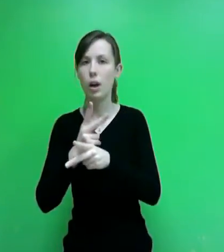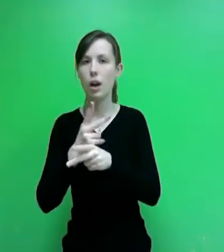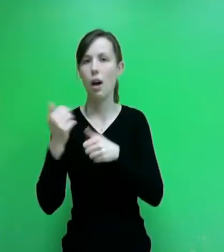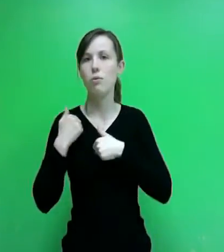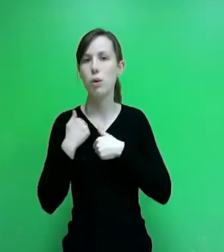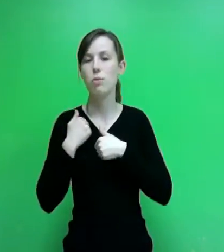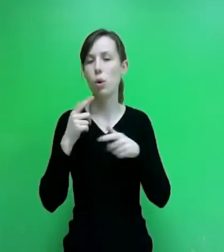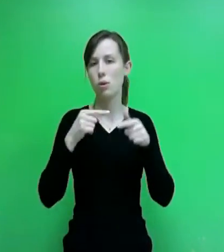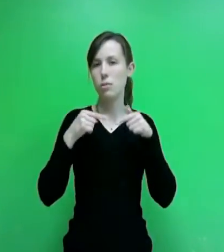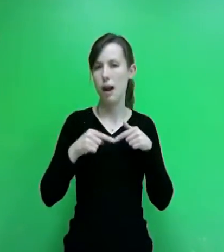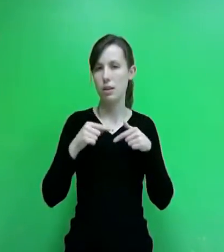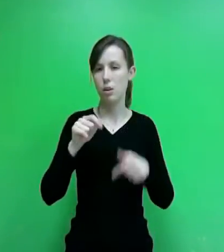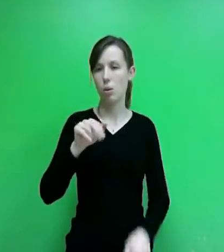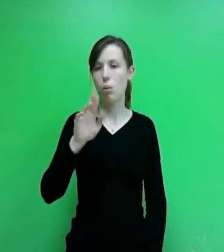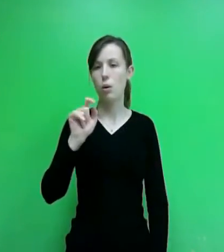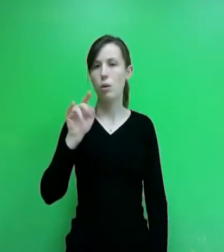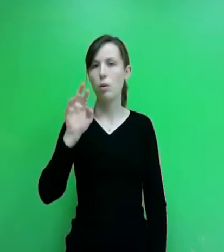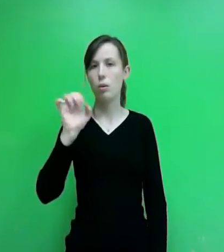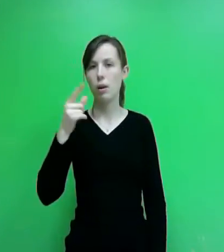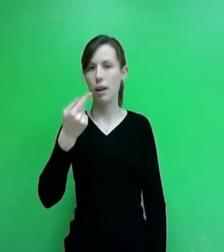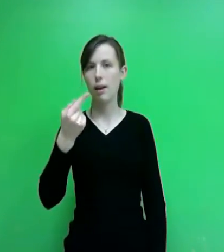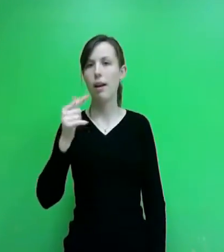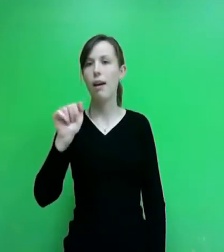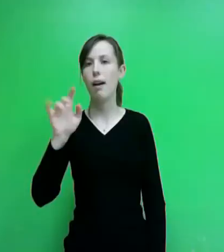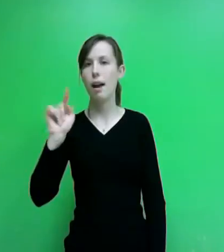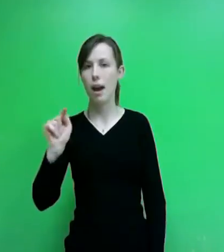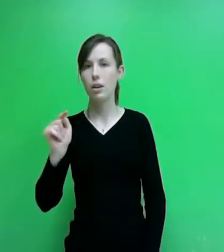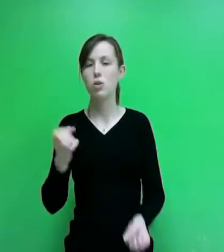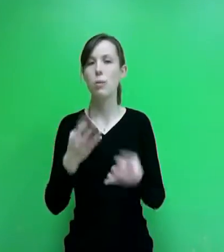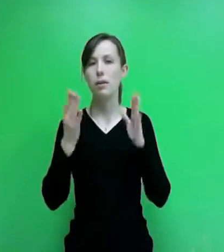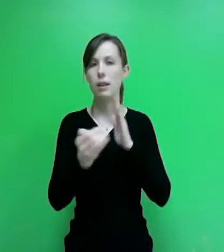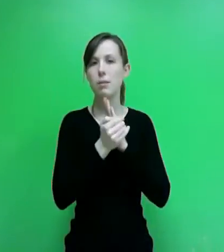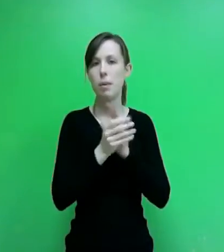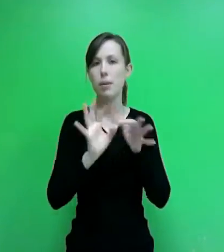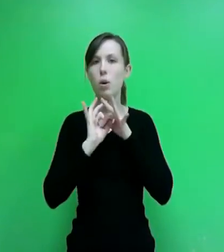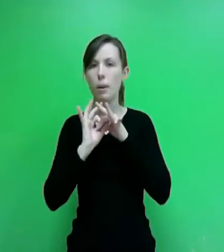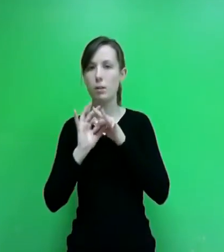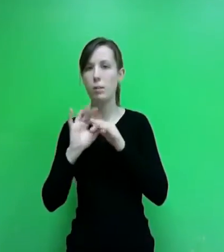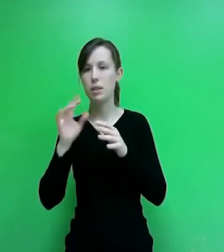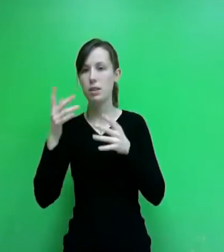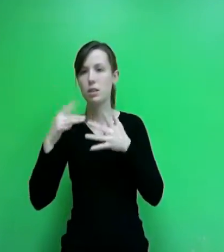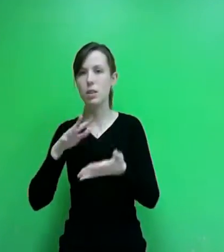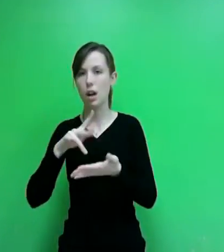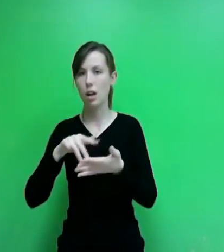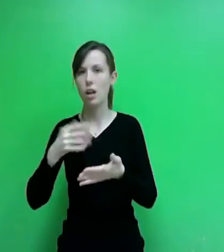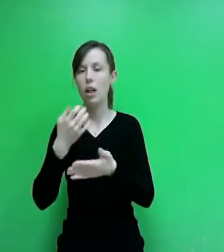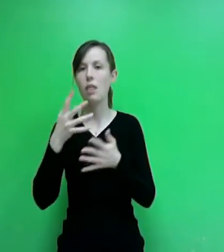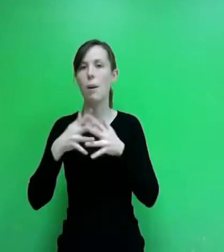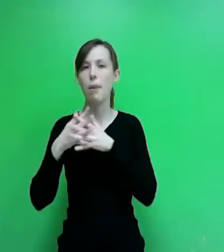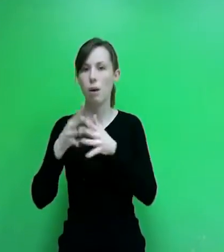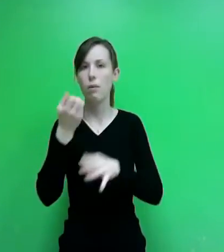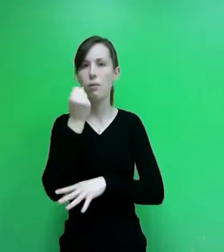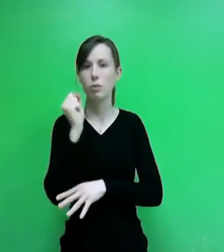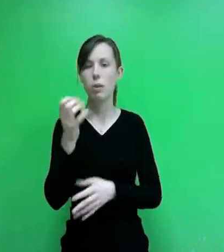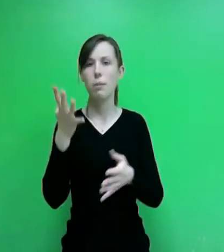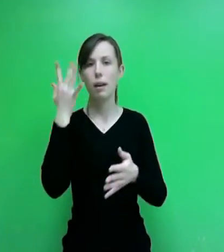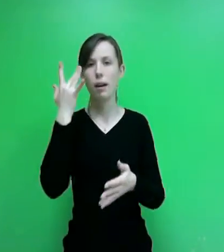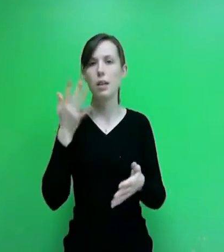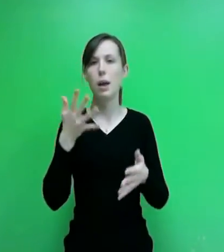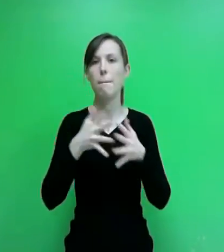first early amendments go back to what we studied in the American Revolution because the Americans were so upset what was going on, they wanted to make sure this didn't happen